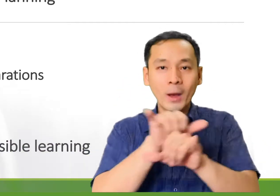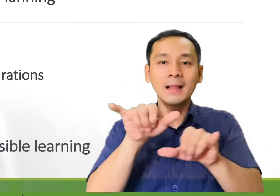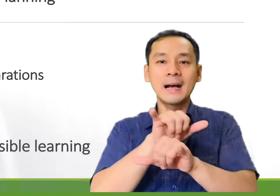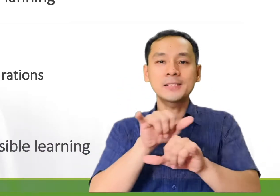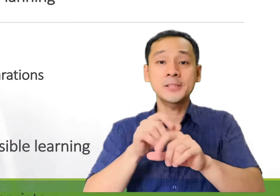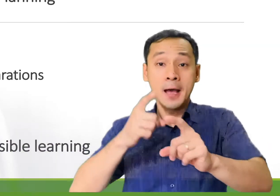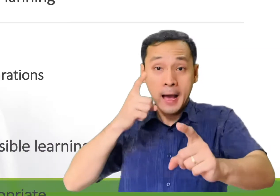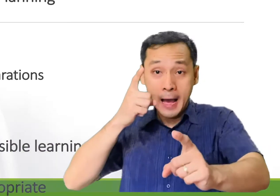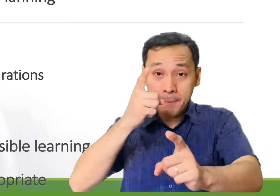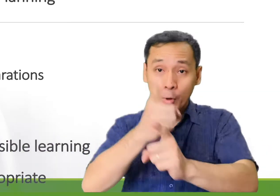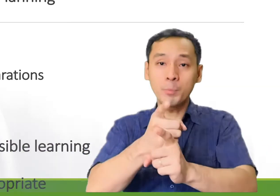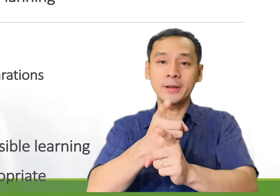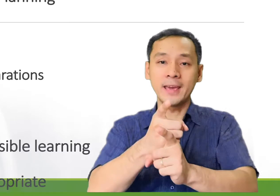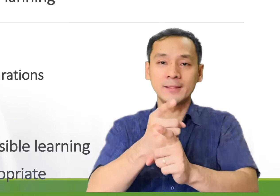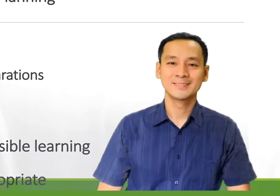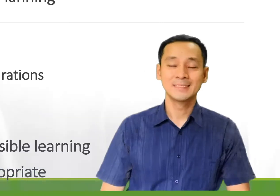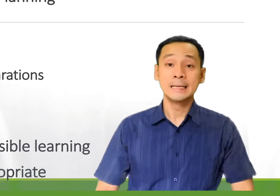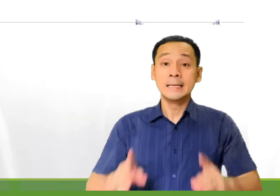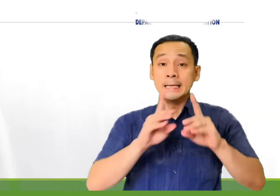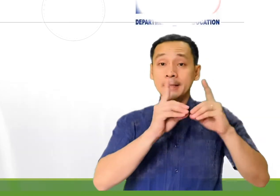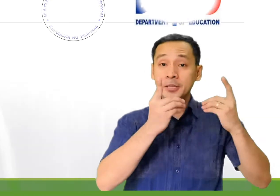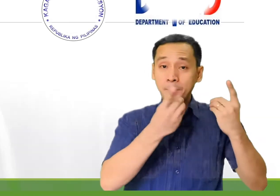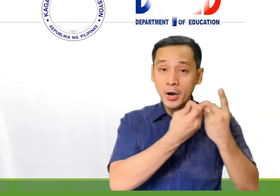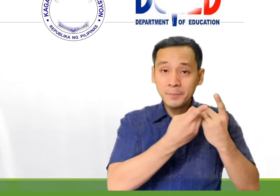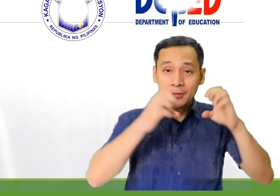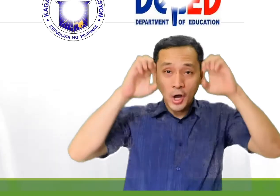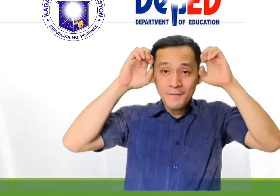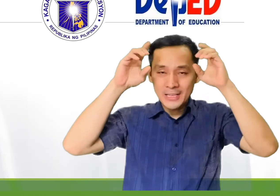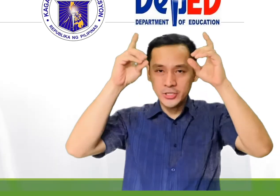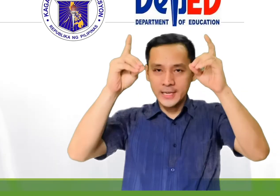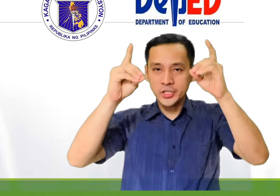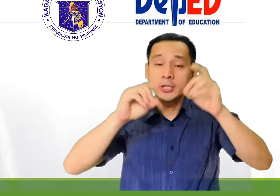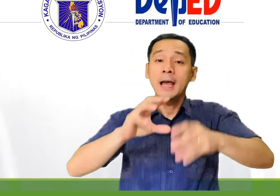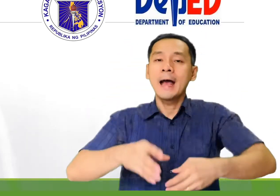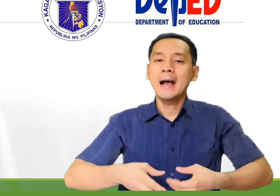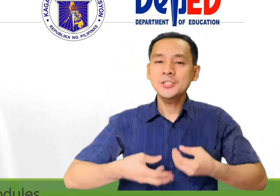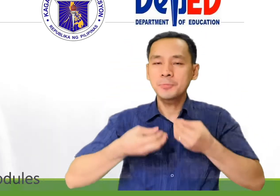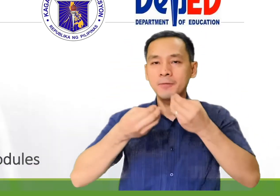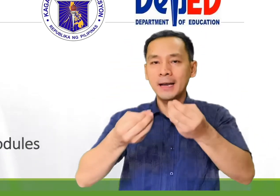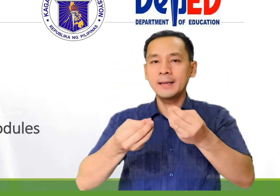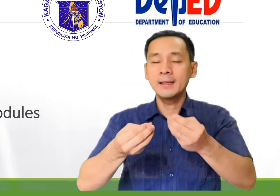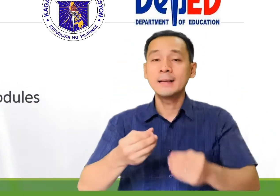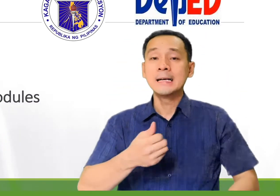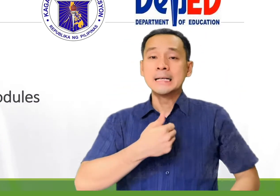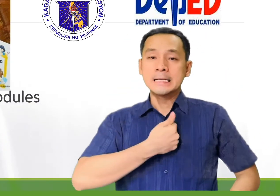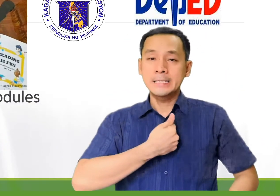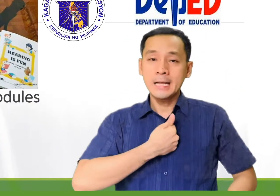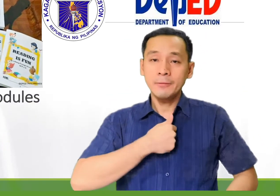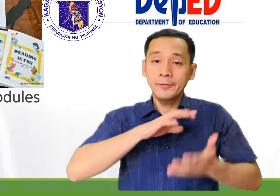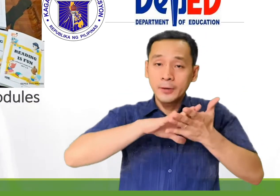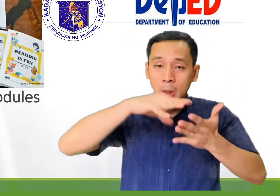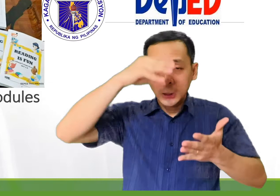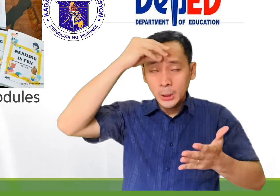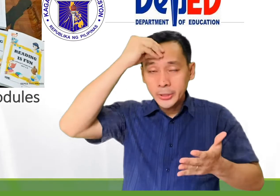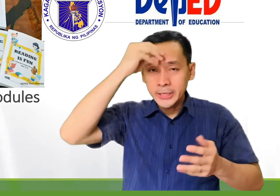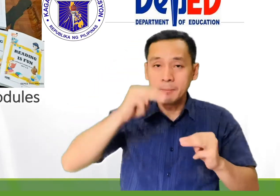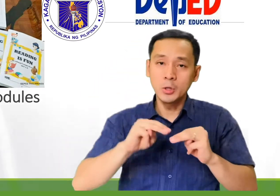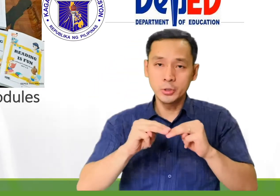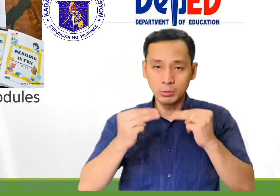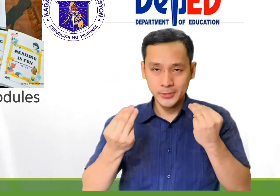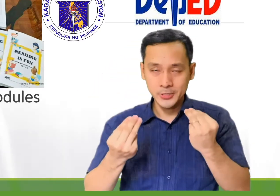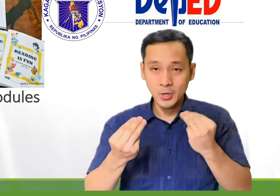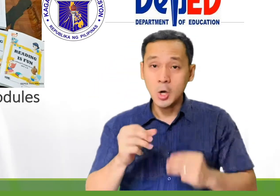as well as appropriate. The Department of Education has provided